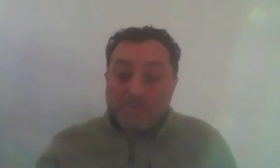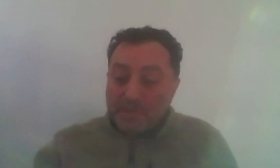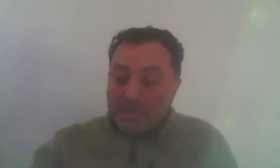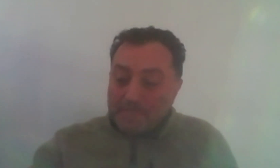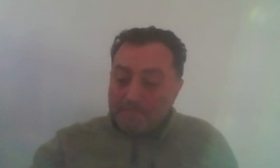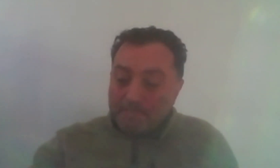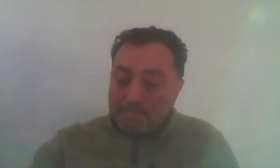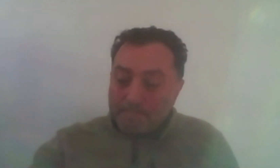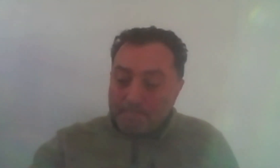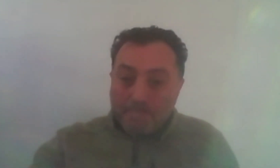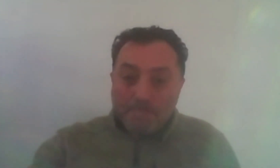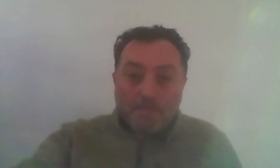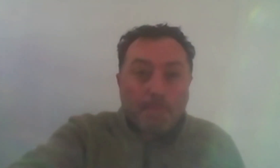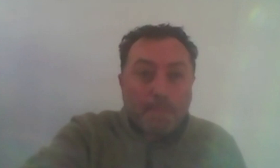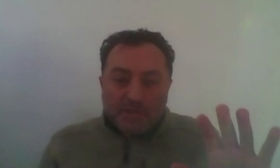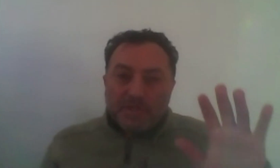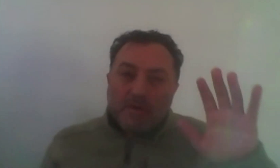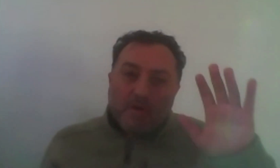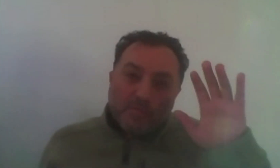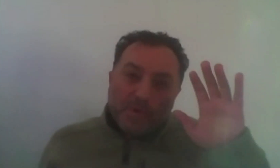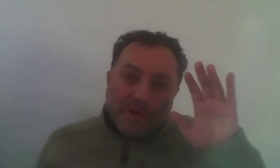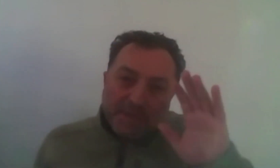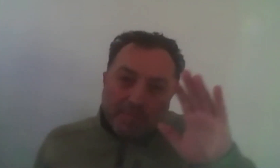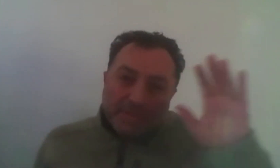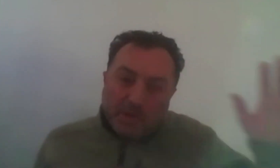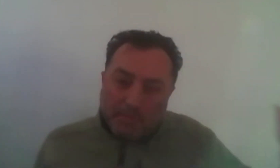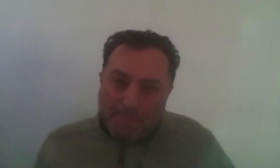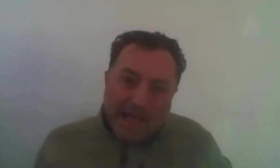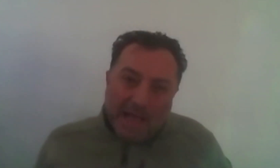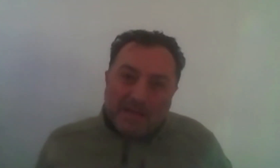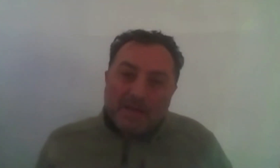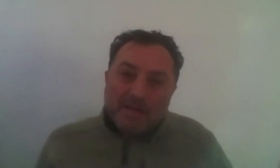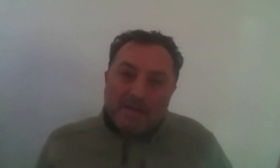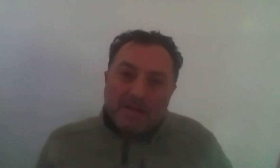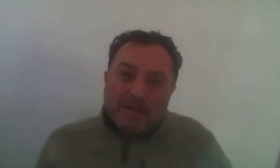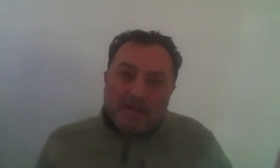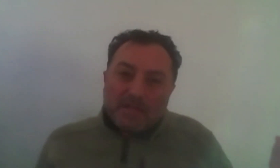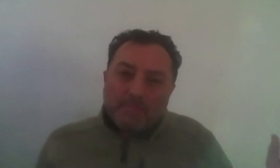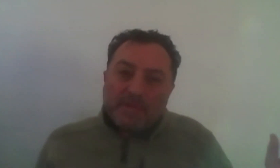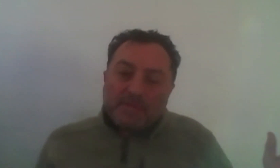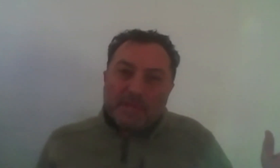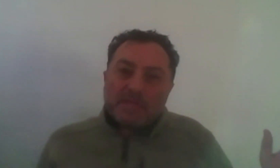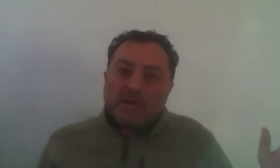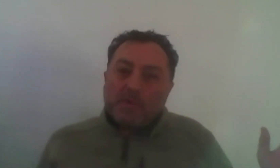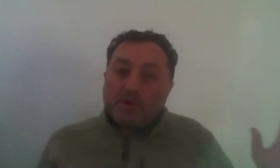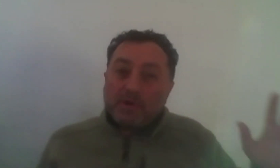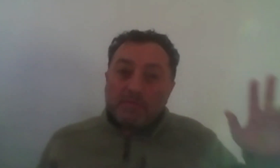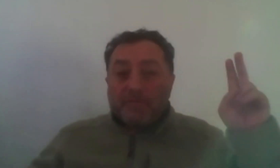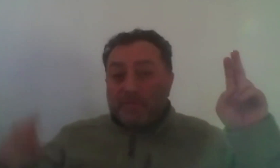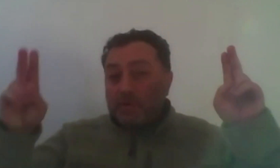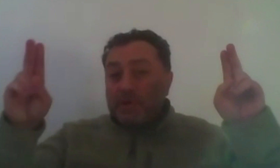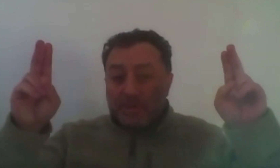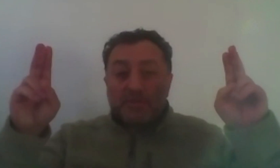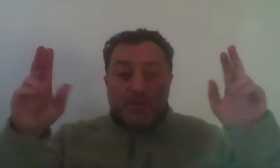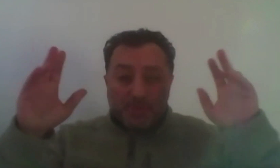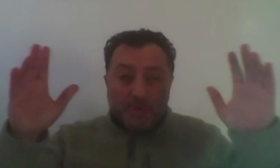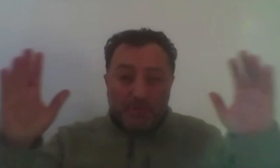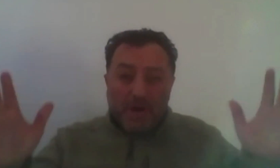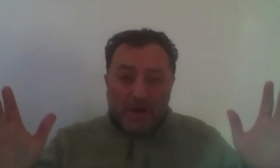community. So we ought to be able to look back on some of the things that we were, if you want to use the term, doing wrong